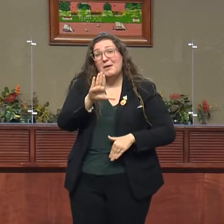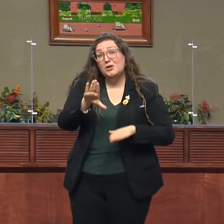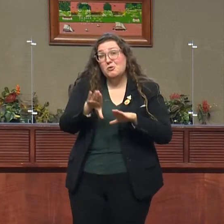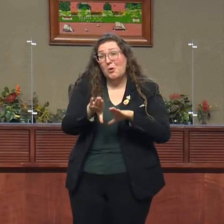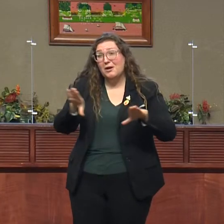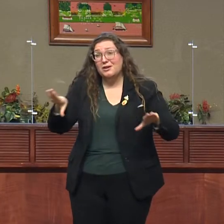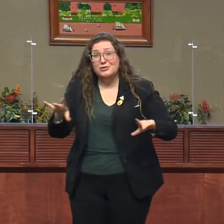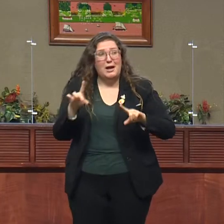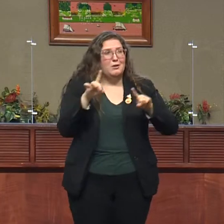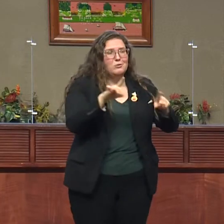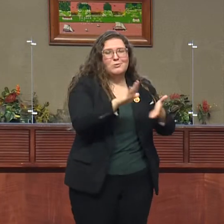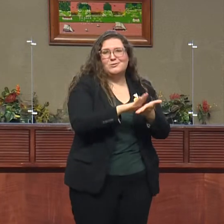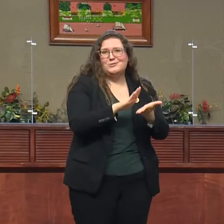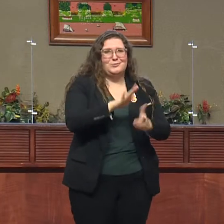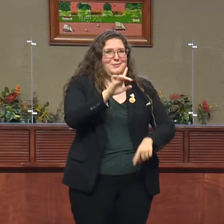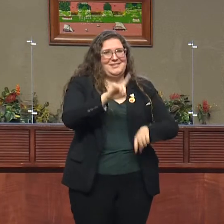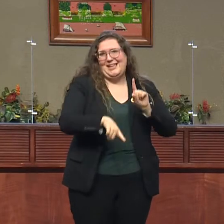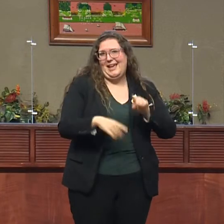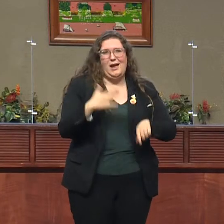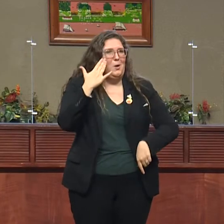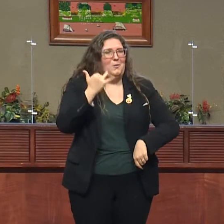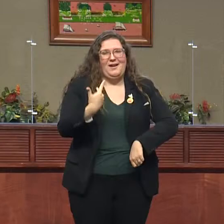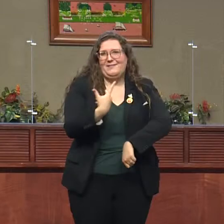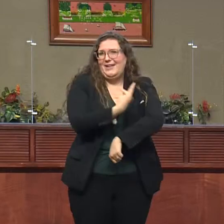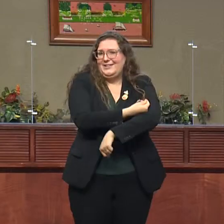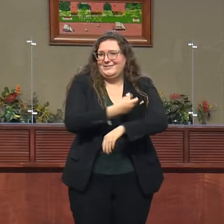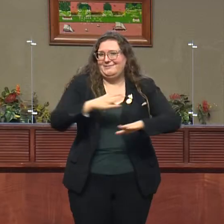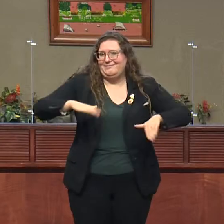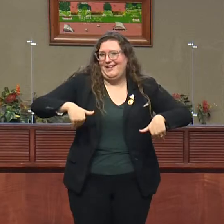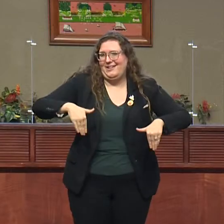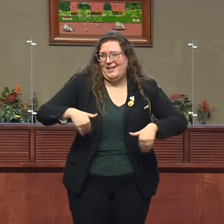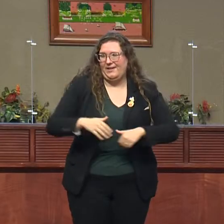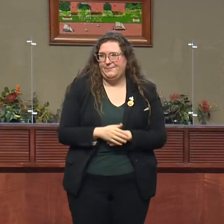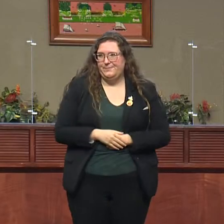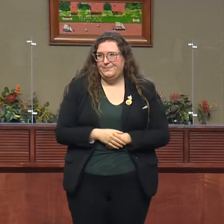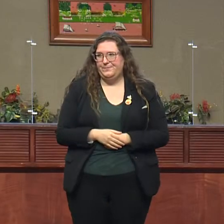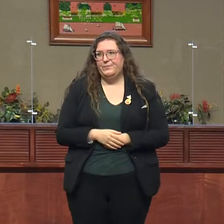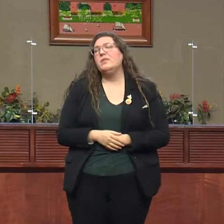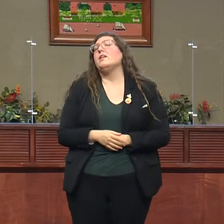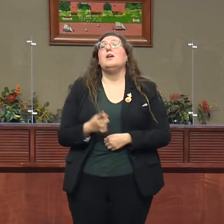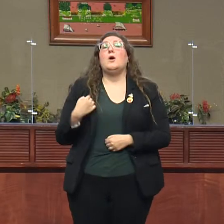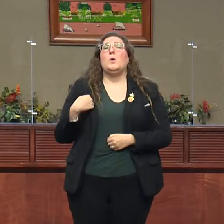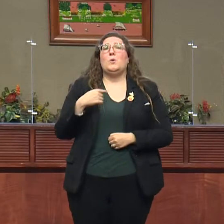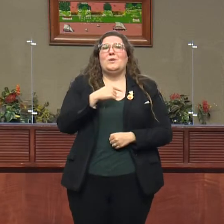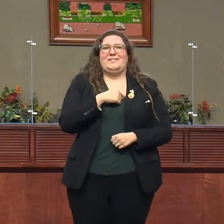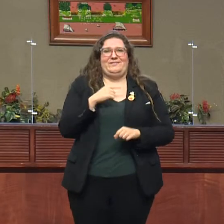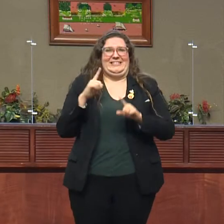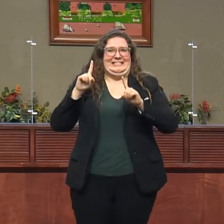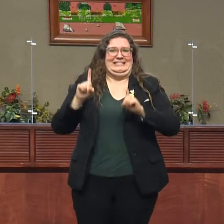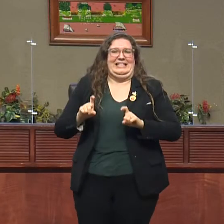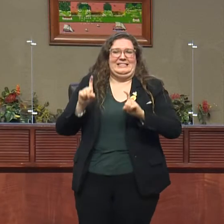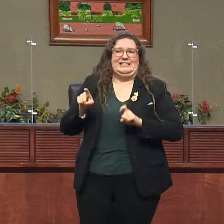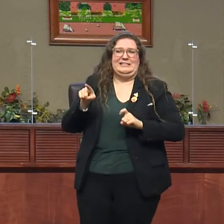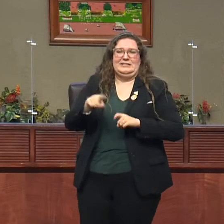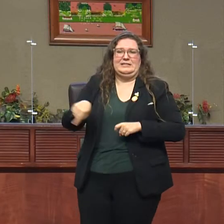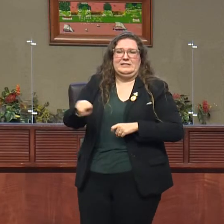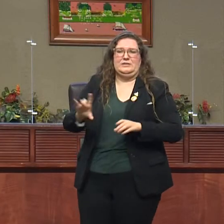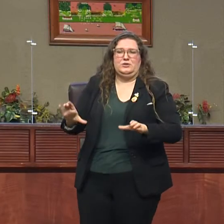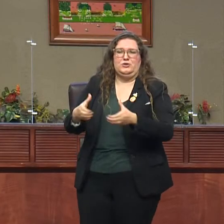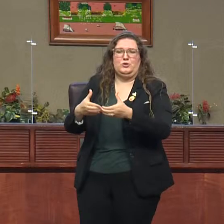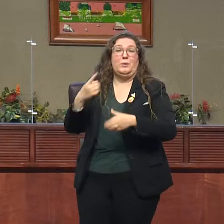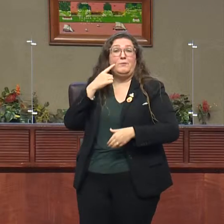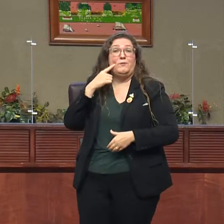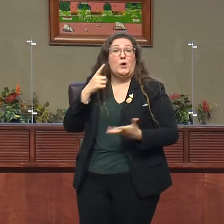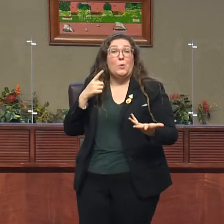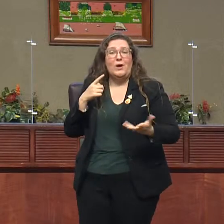Tdap vaccine. We did a test run with this group, if you remember, for the flu, and it worked very well.